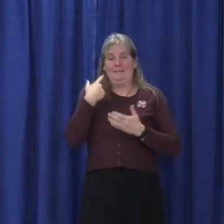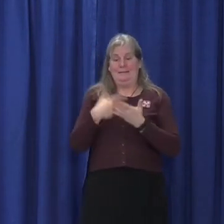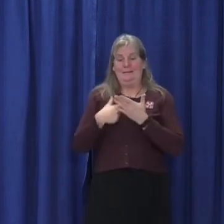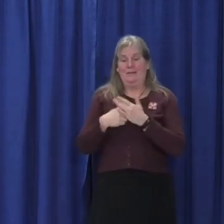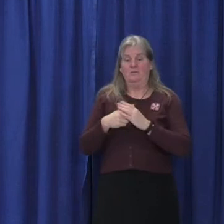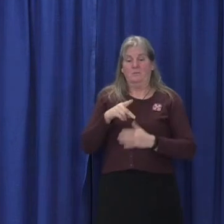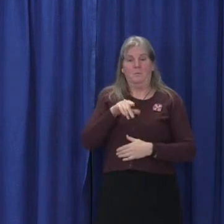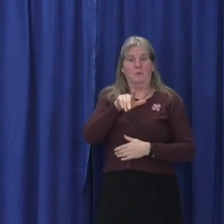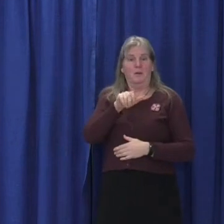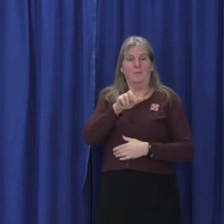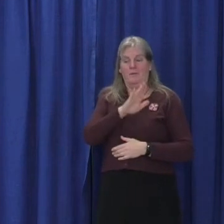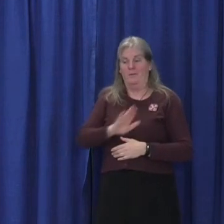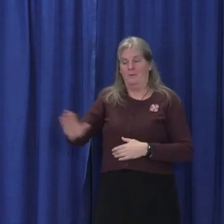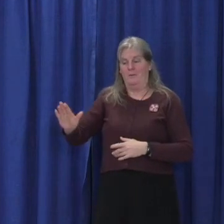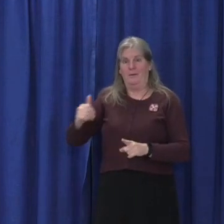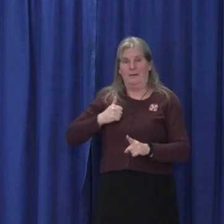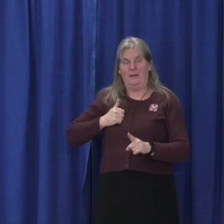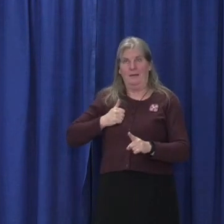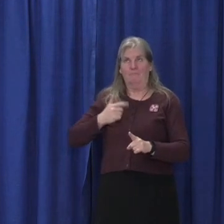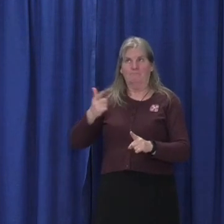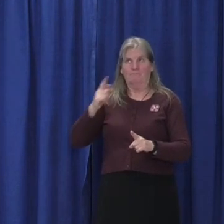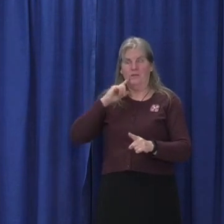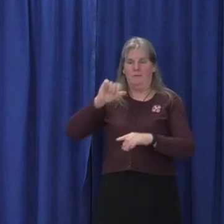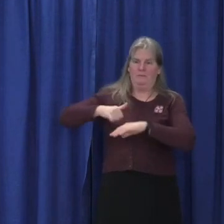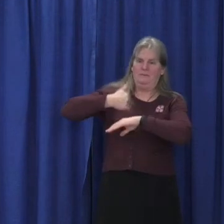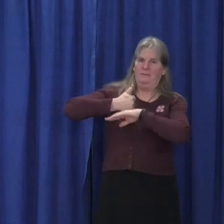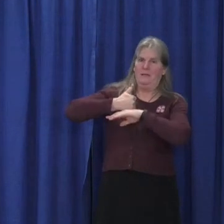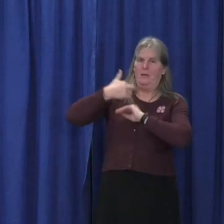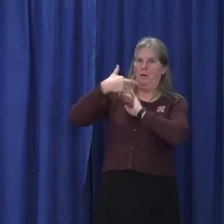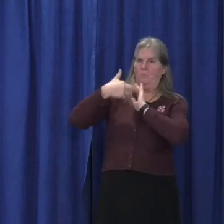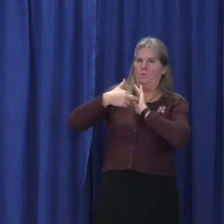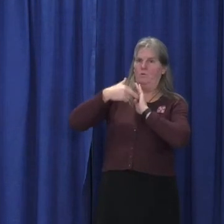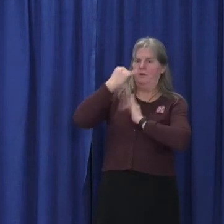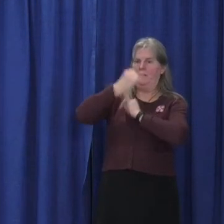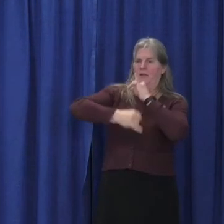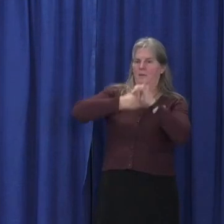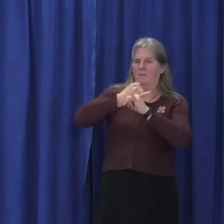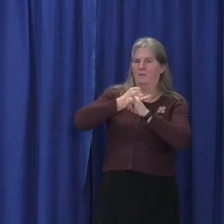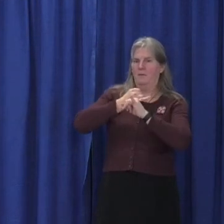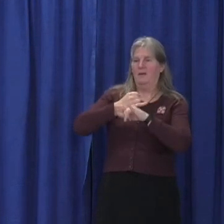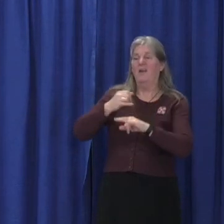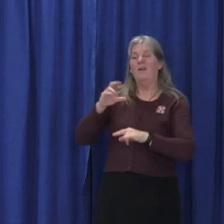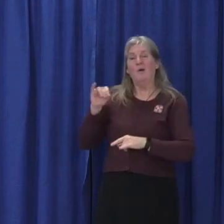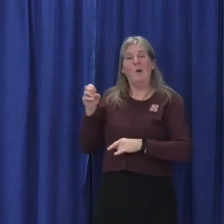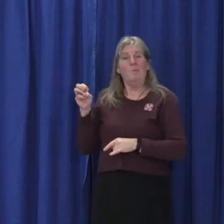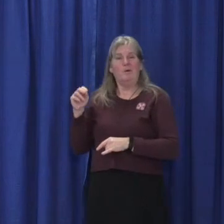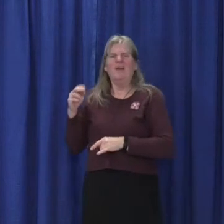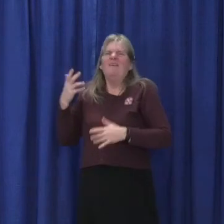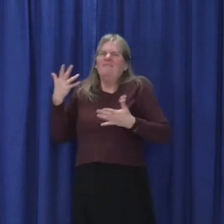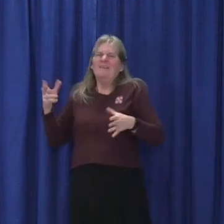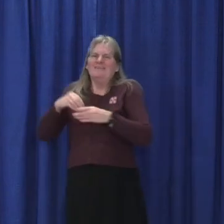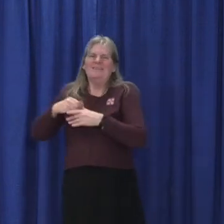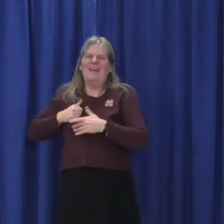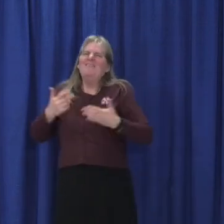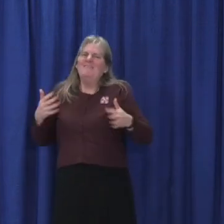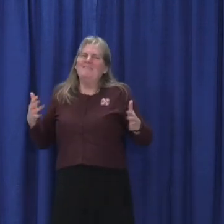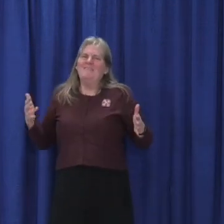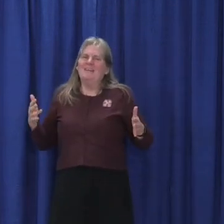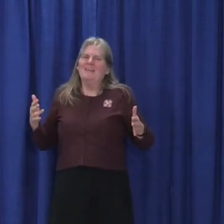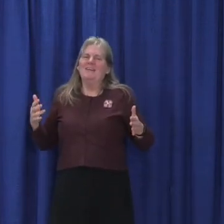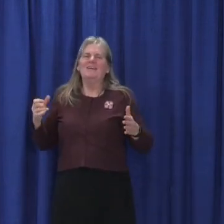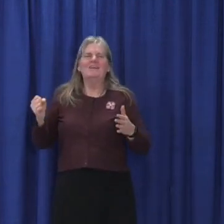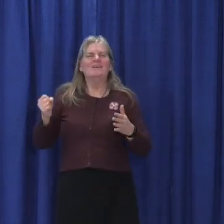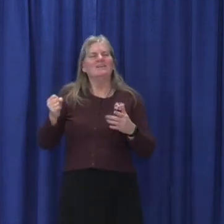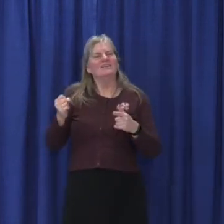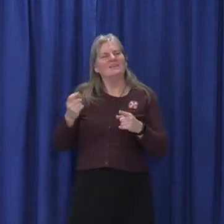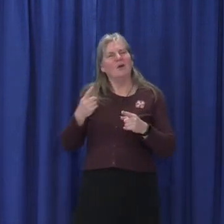about international measures when we know that Omicron is already in Canada. Again, anything we can do